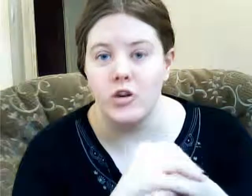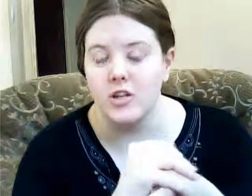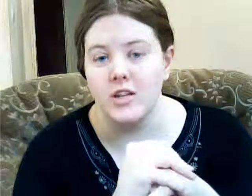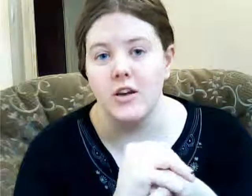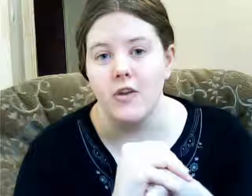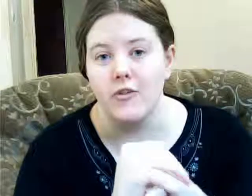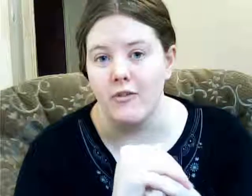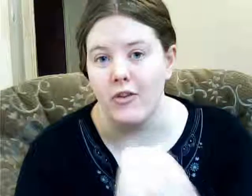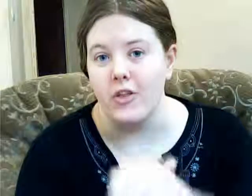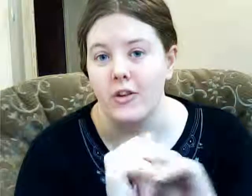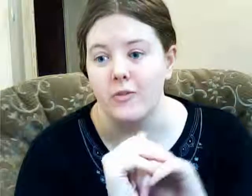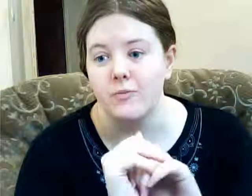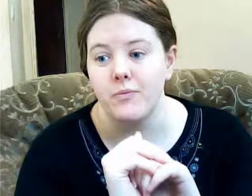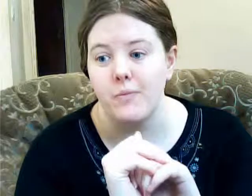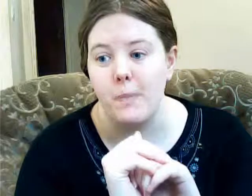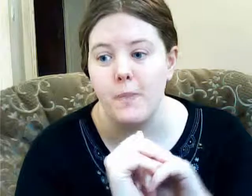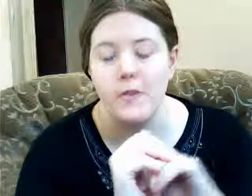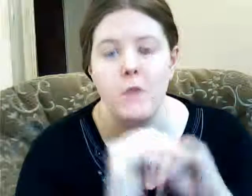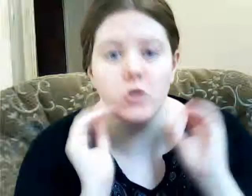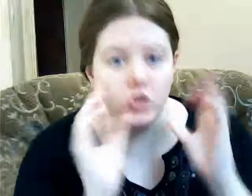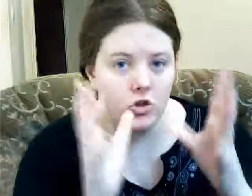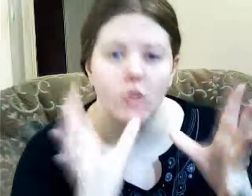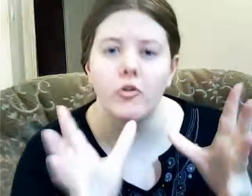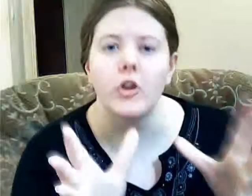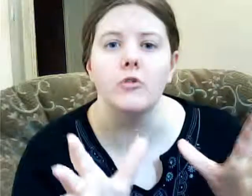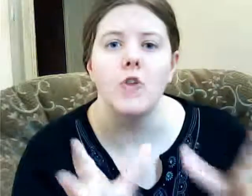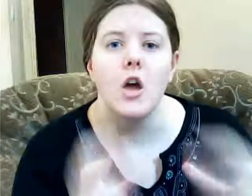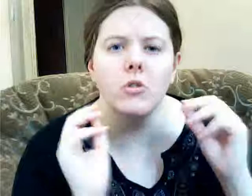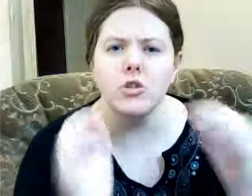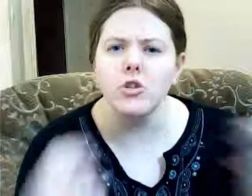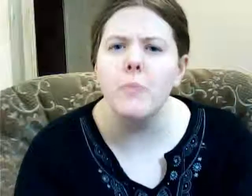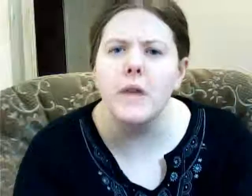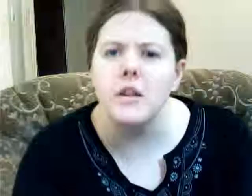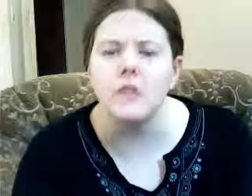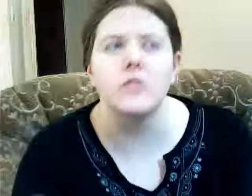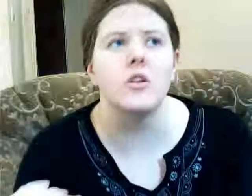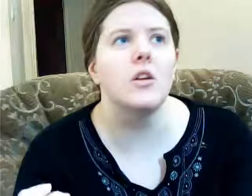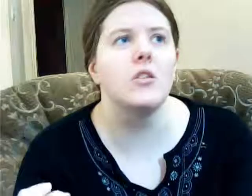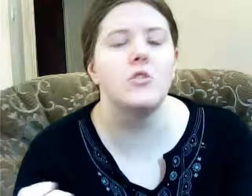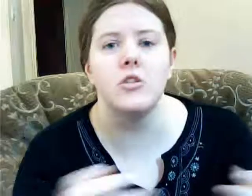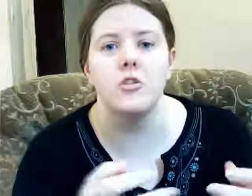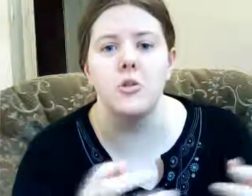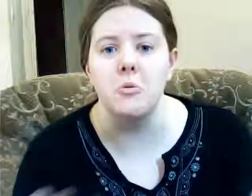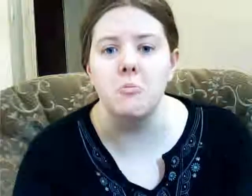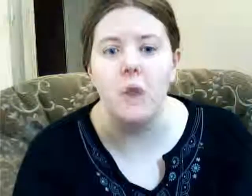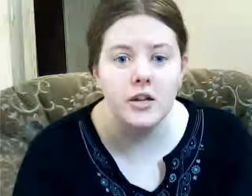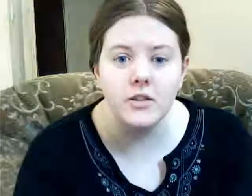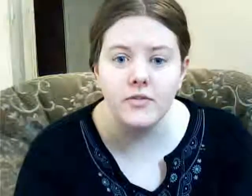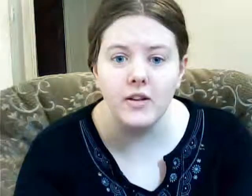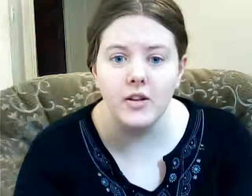to take over everything so what's your views what's your opinions do you mind the fact that